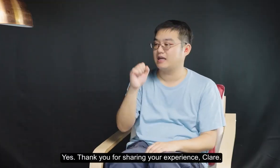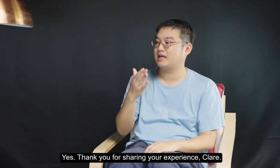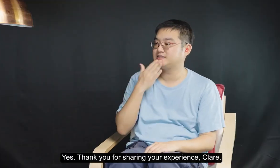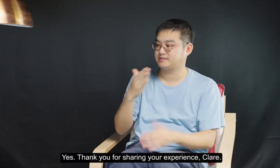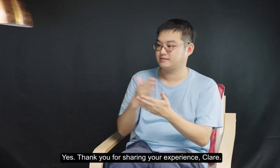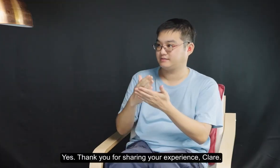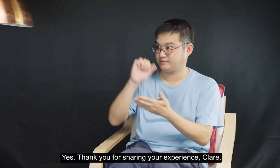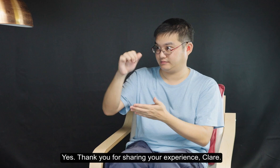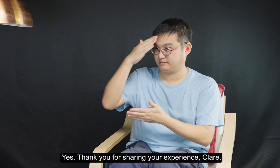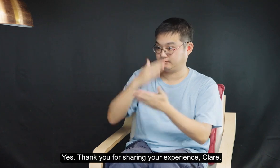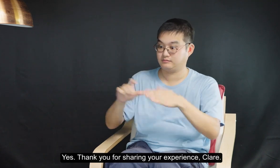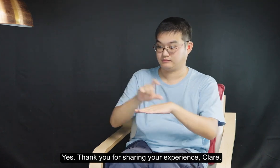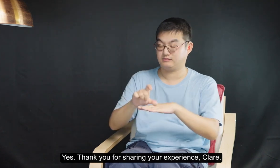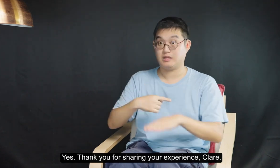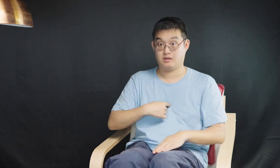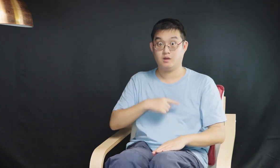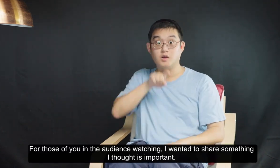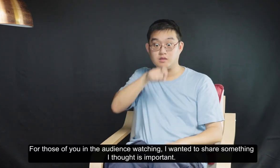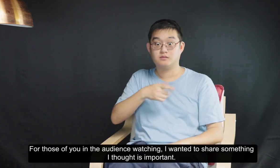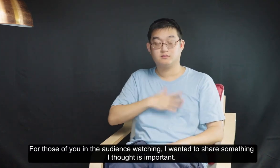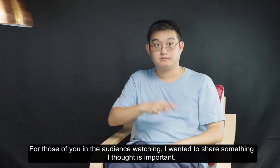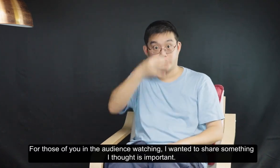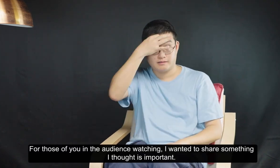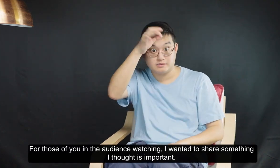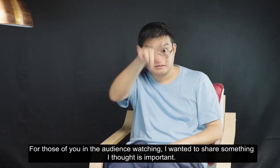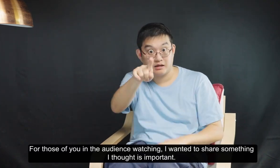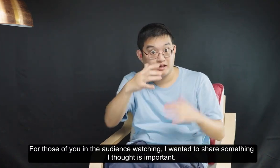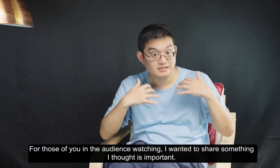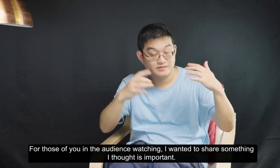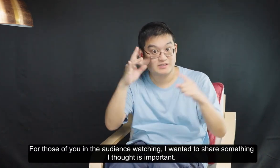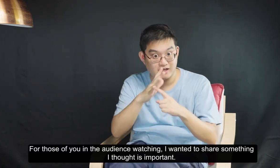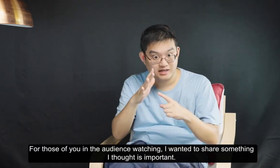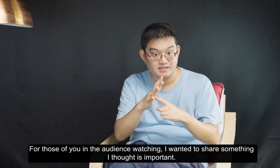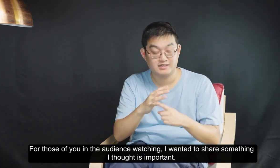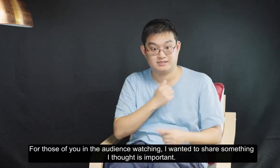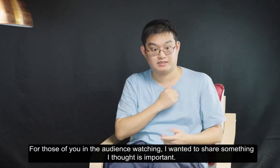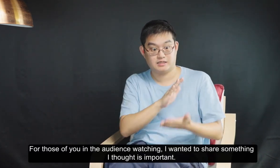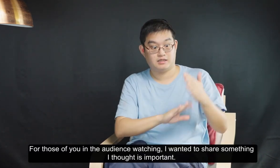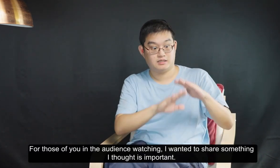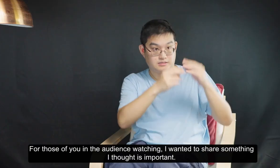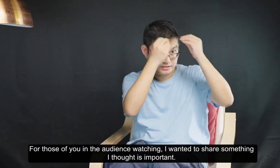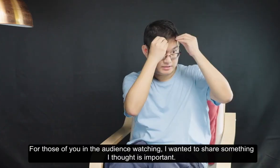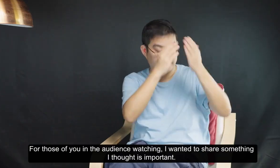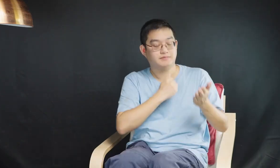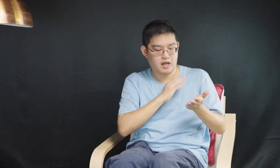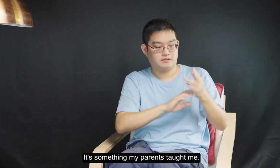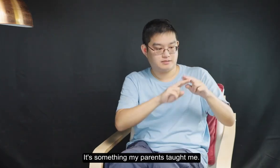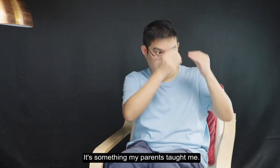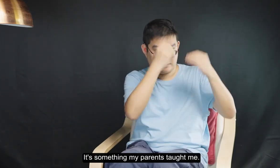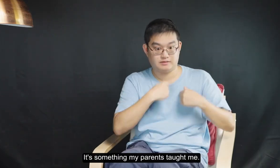Yes, thank you for sharing your experience, Claire. For those of you in the audience watching, I wanted to share something I thought is important. It's something my